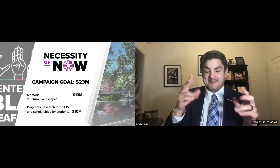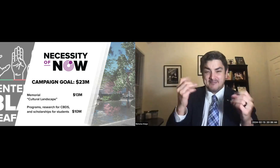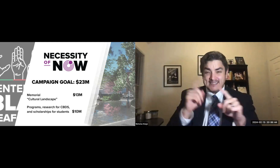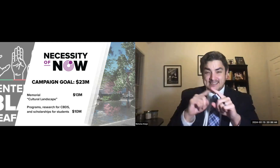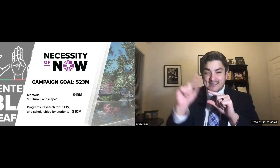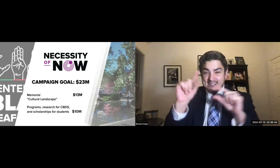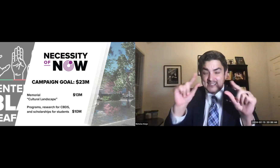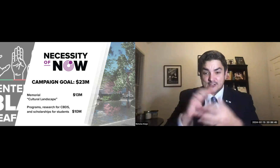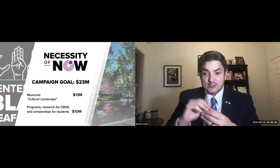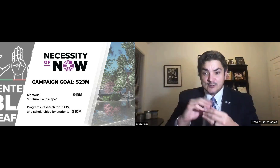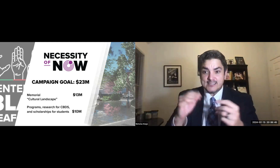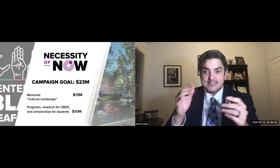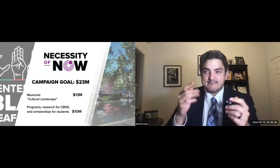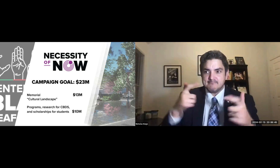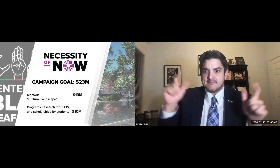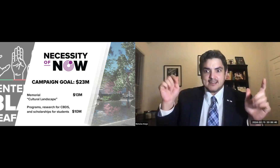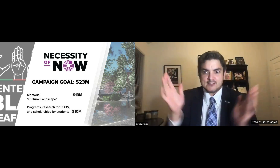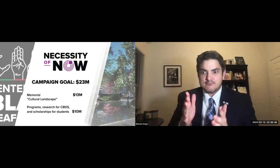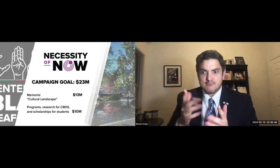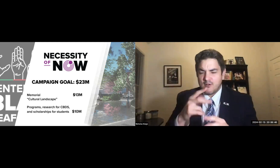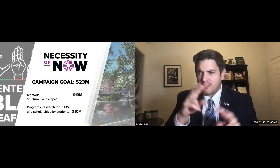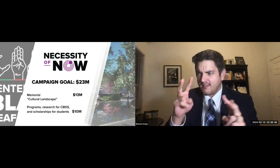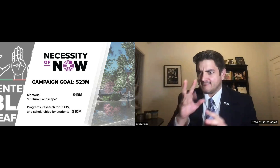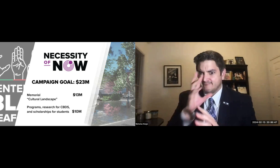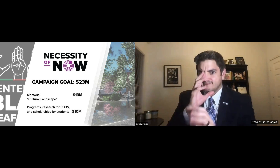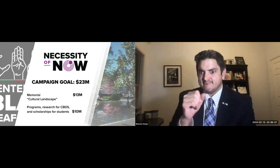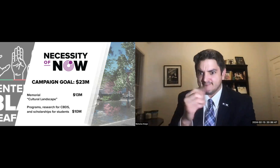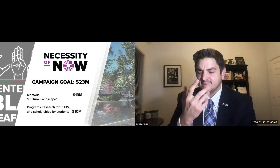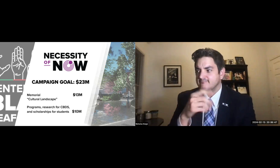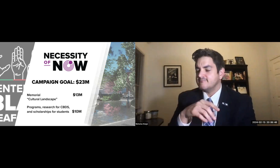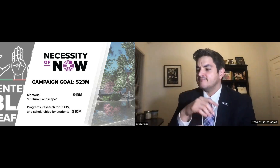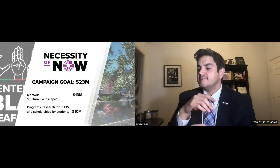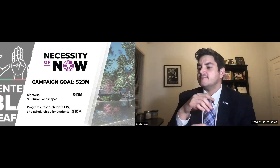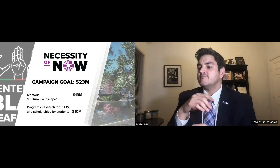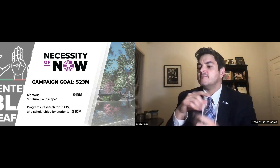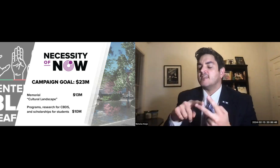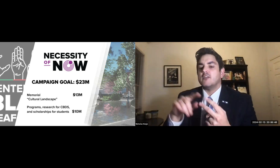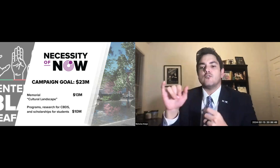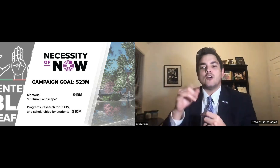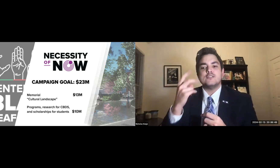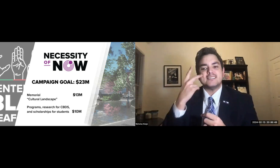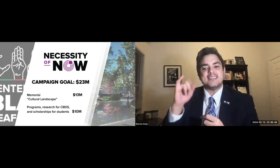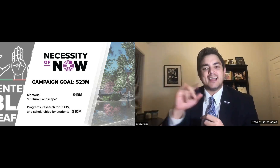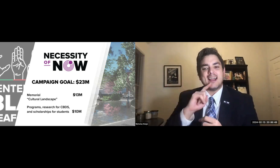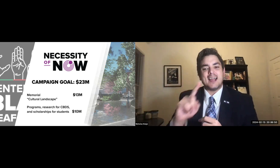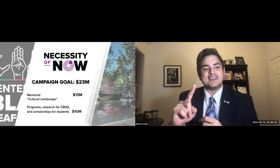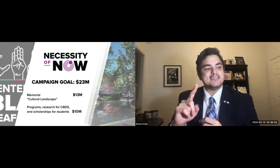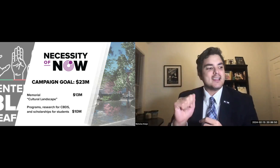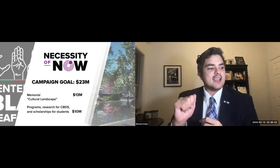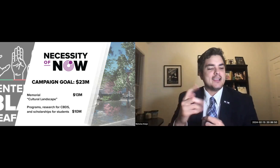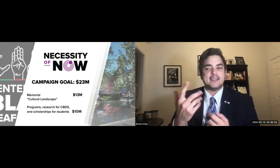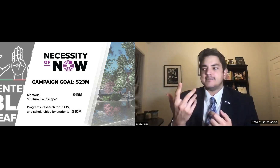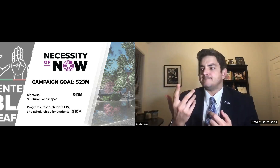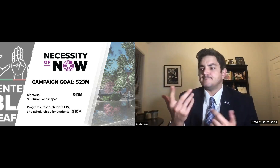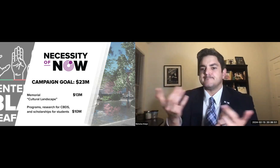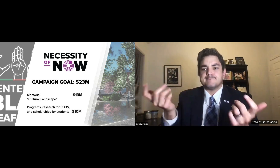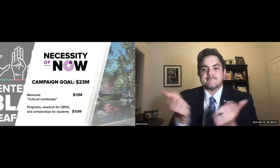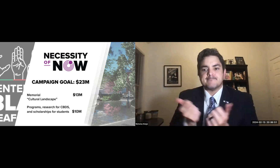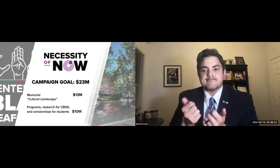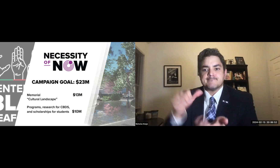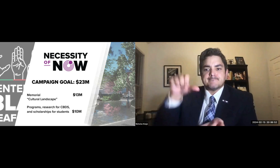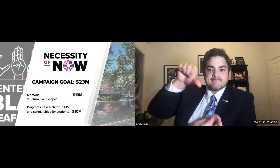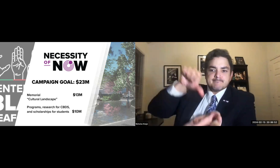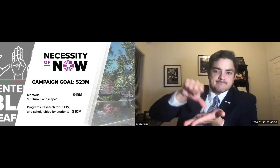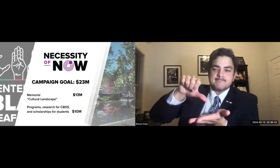Black deaf person to do a variety of different things. So there's so many stories to tell in those pictures, and it's absolutely fascinating to